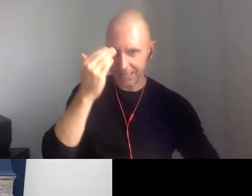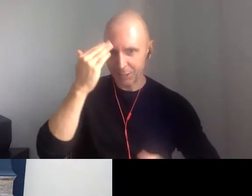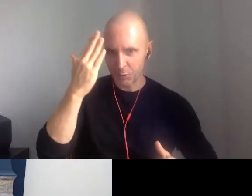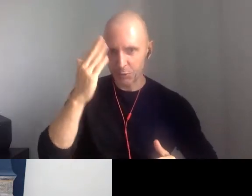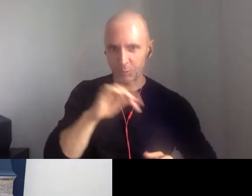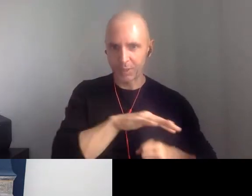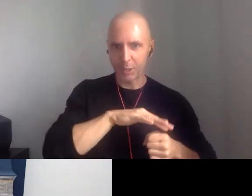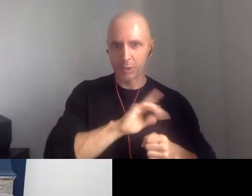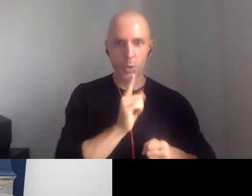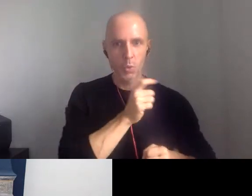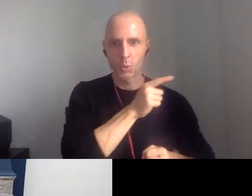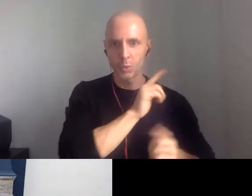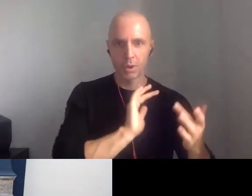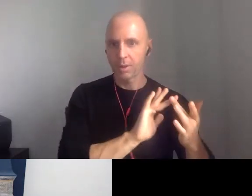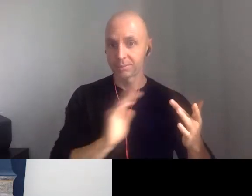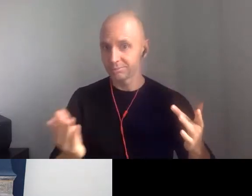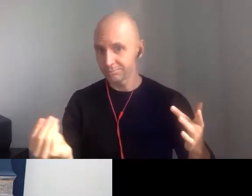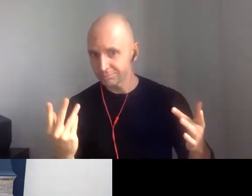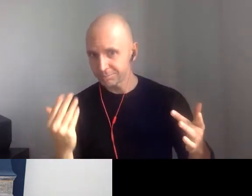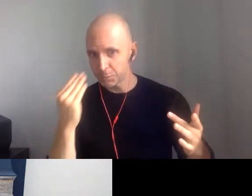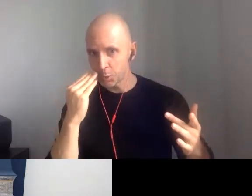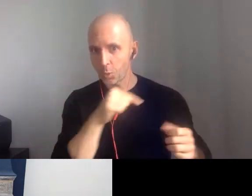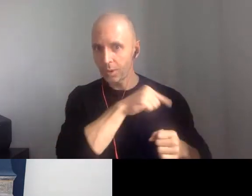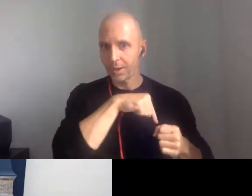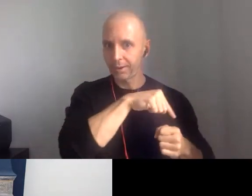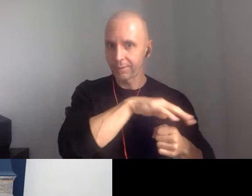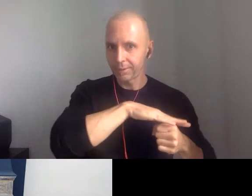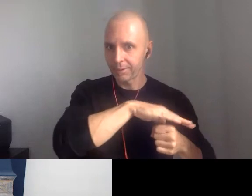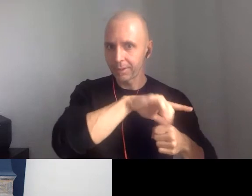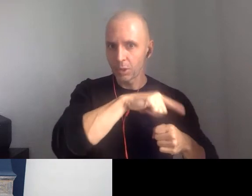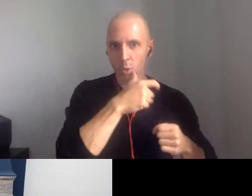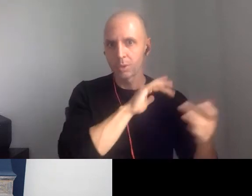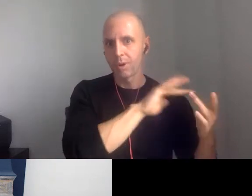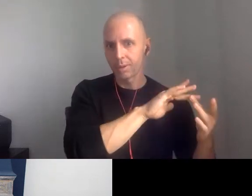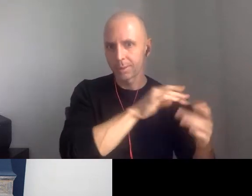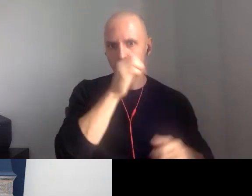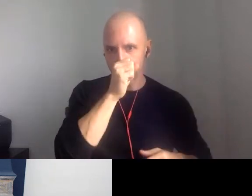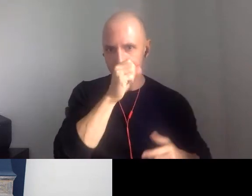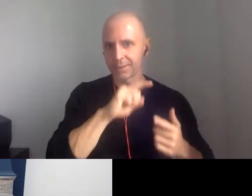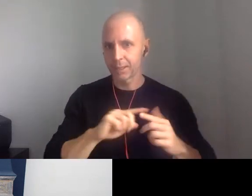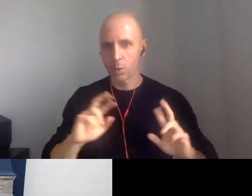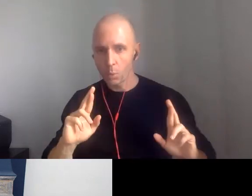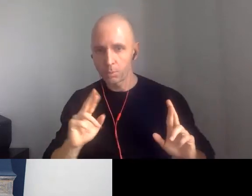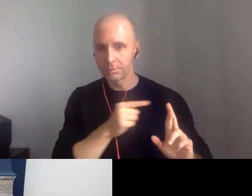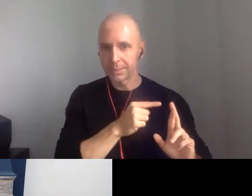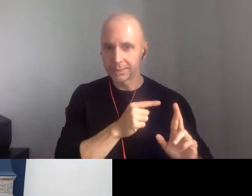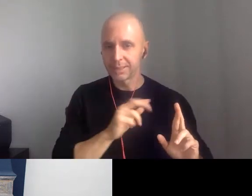know. But hopefully it will be through the Rare Breed Association.